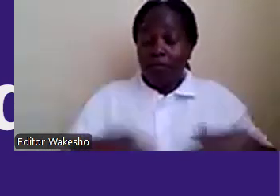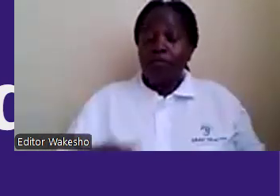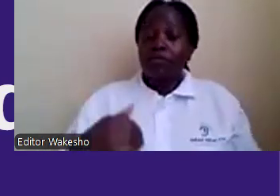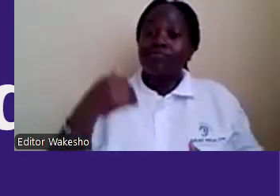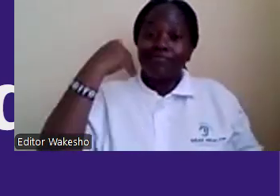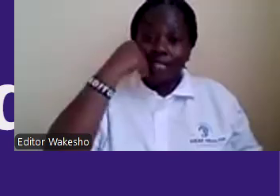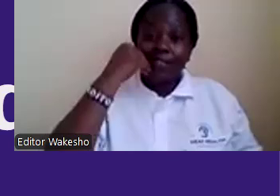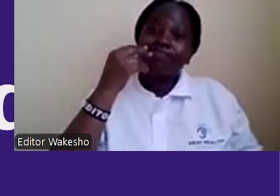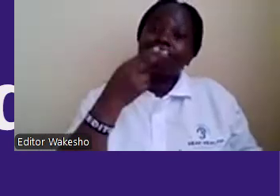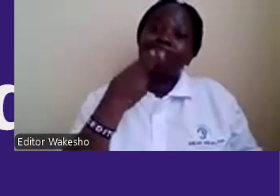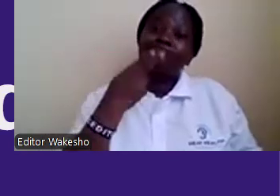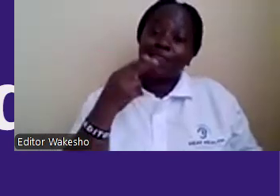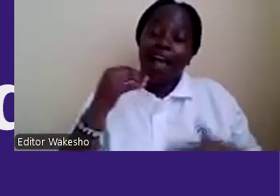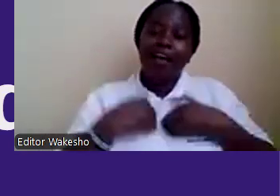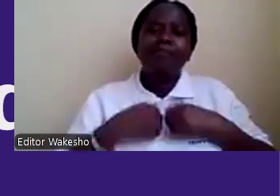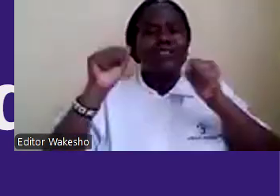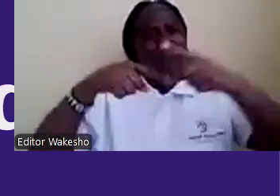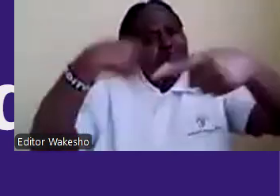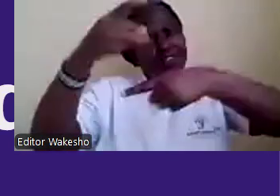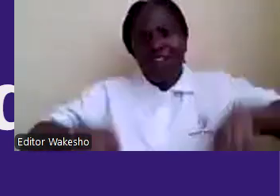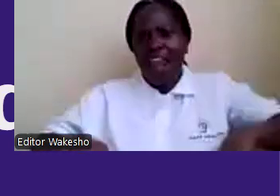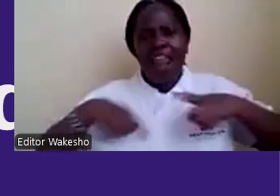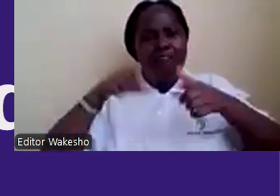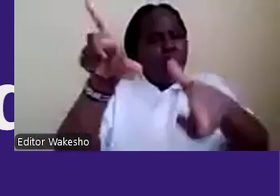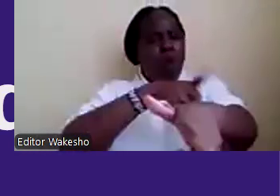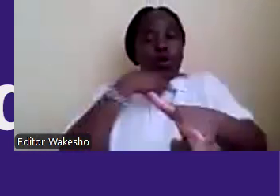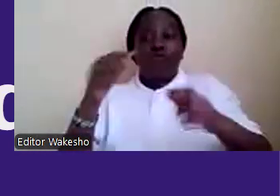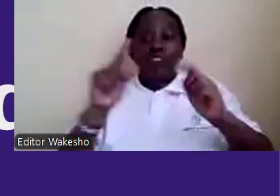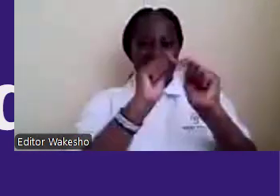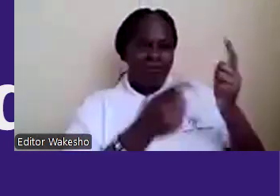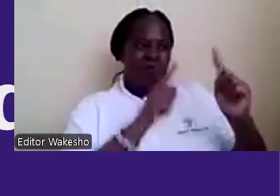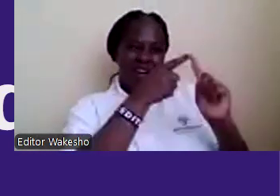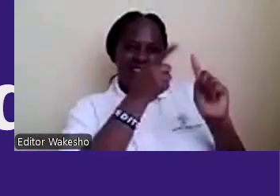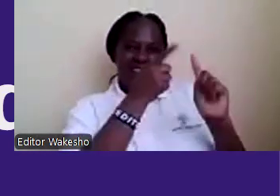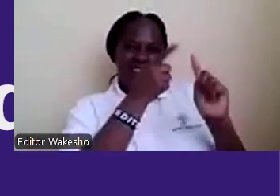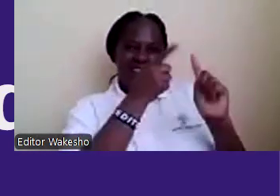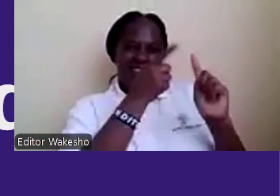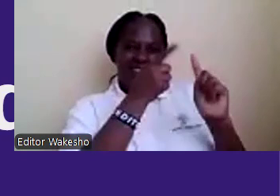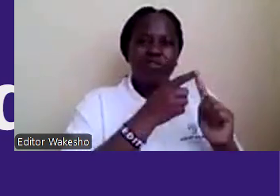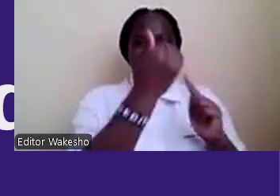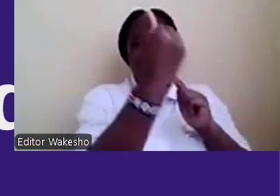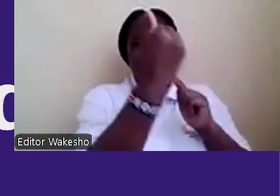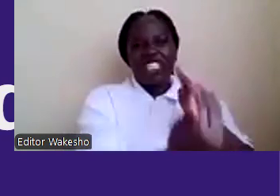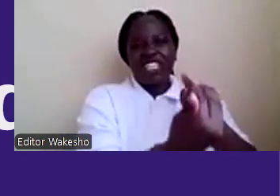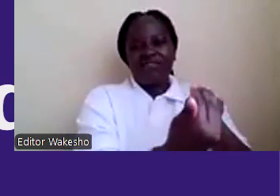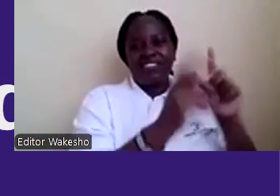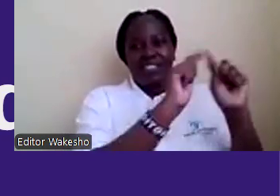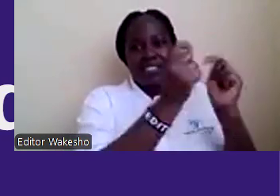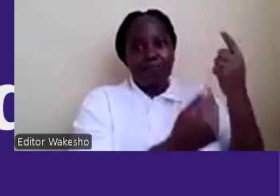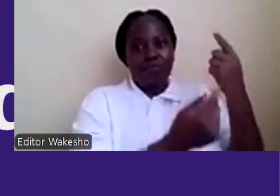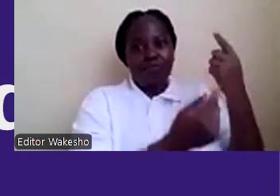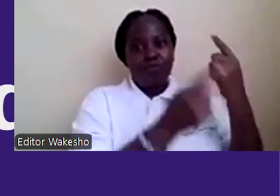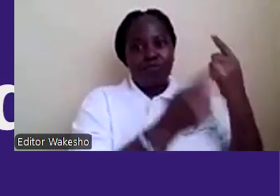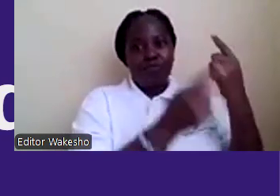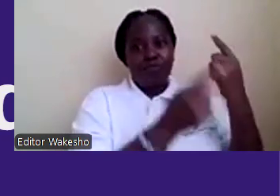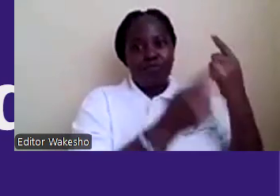live a very healthy and long life. For type 1, this is the one we said is most common in children. It's the one that is